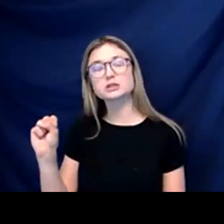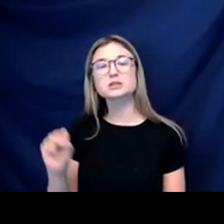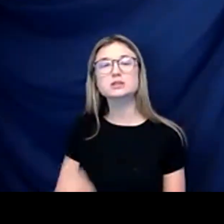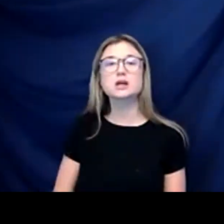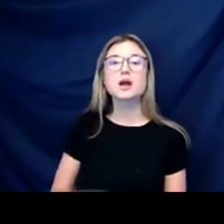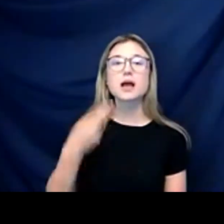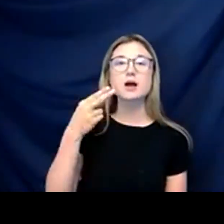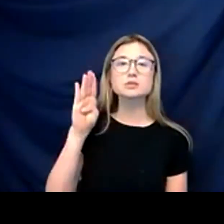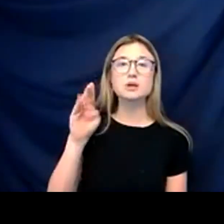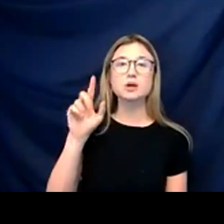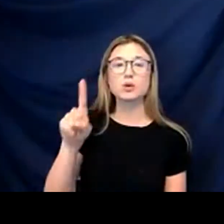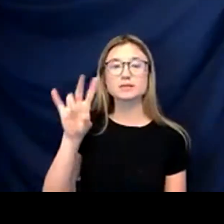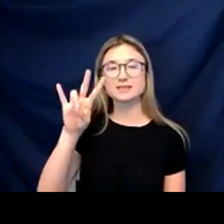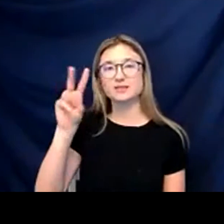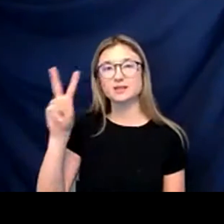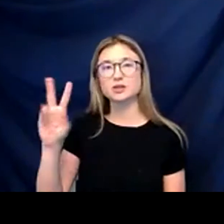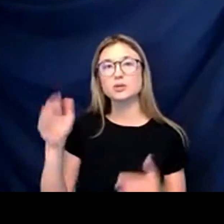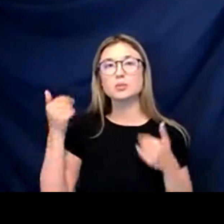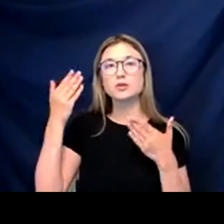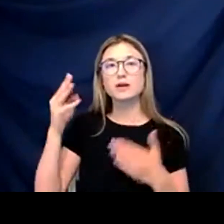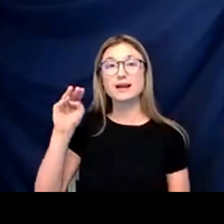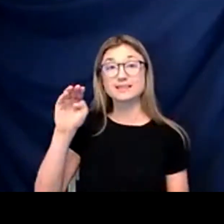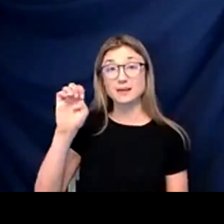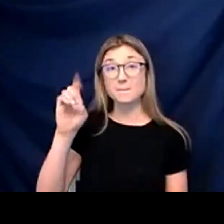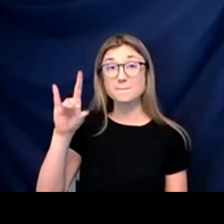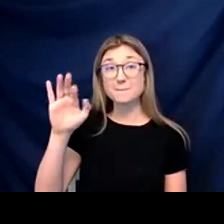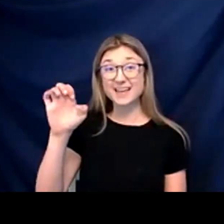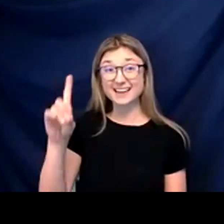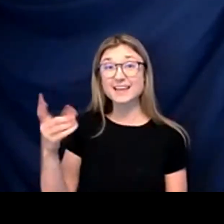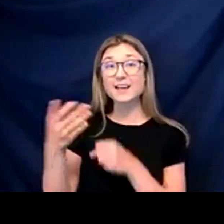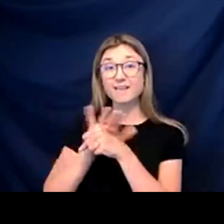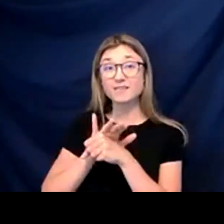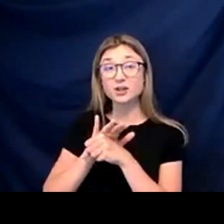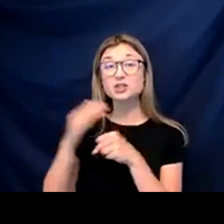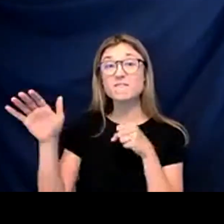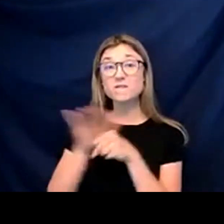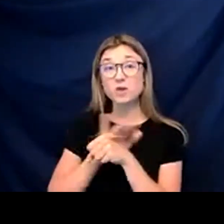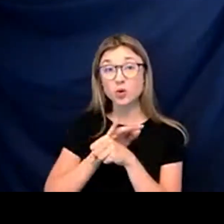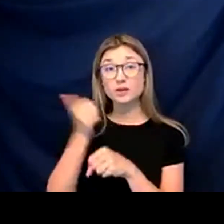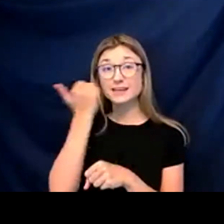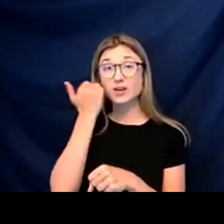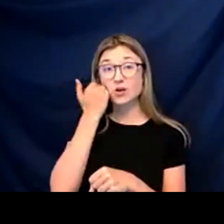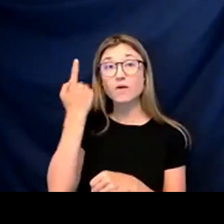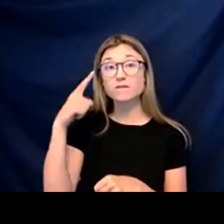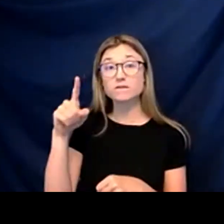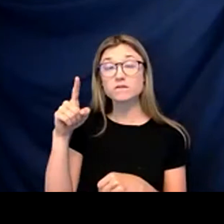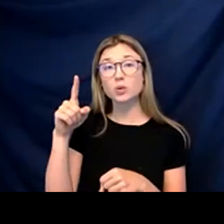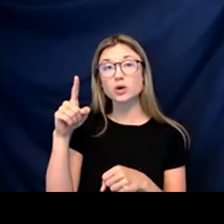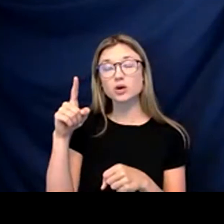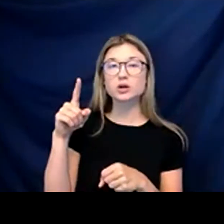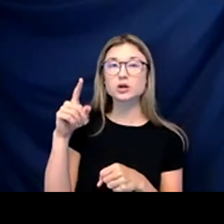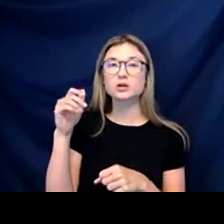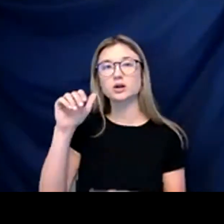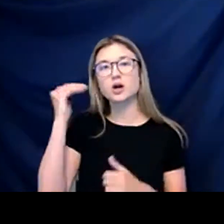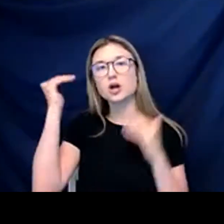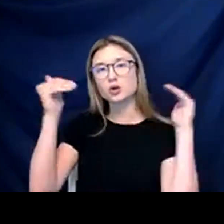provides for Medicaid coverage, comprehensive dental coverage for adults in the DD waiver